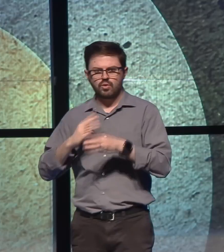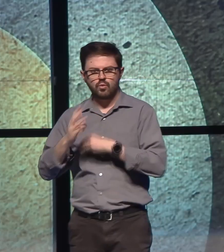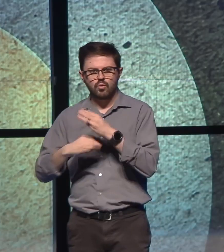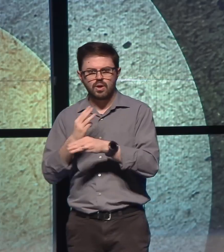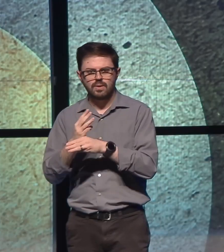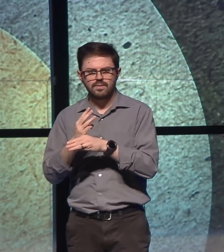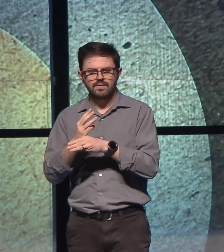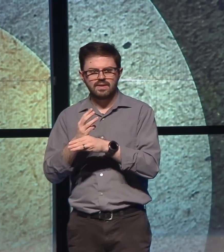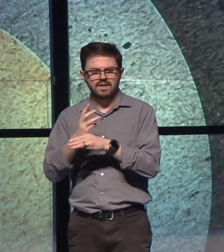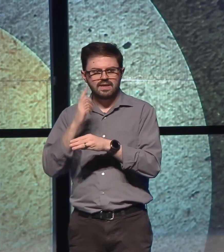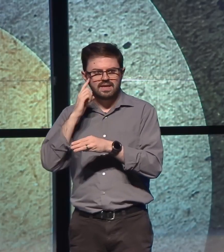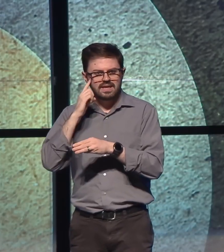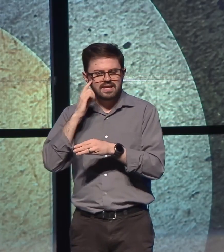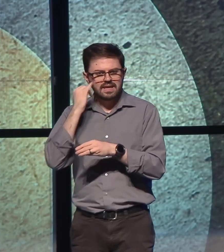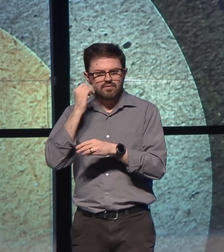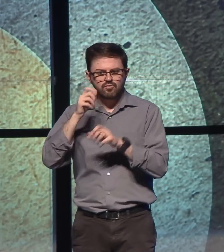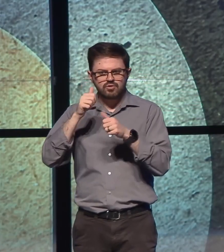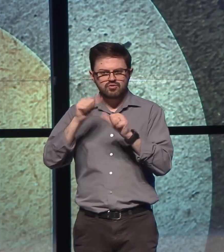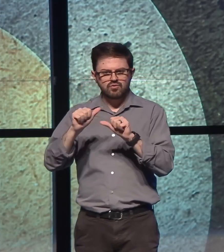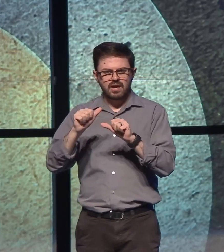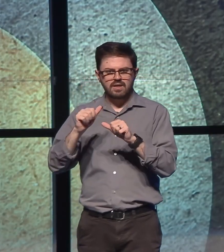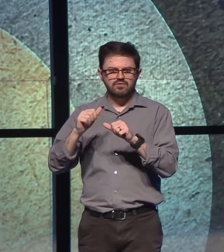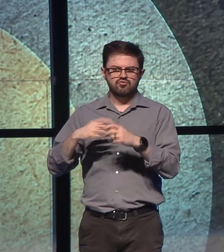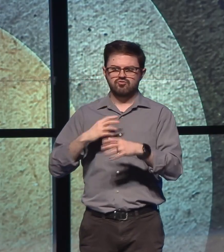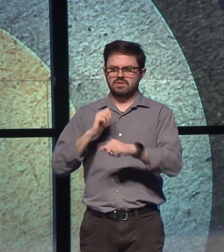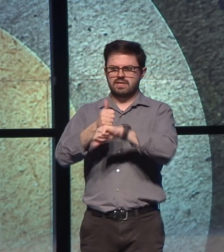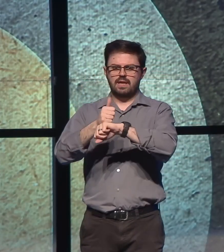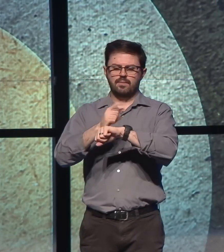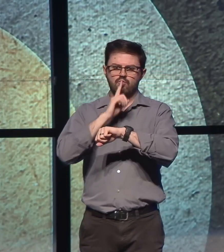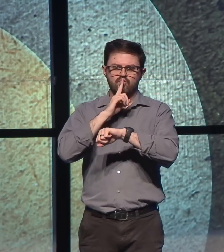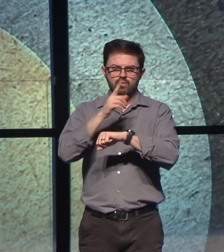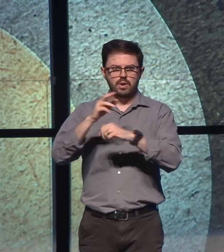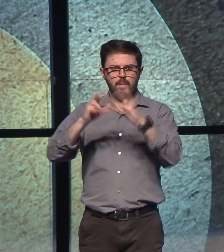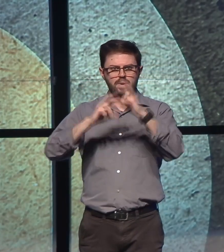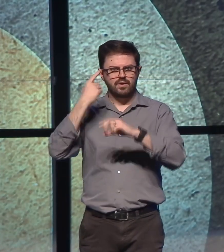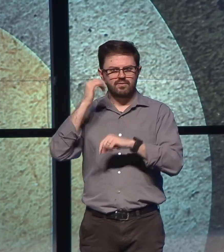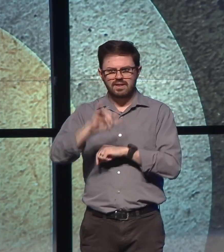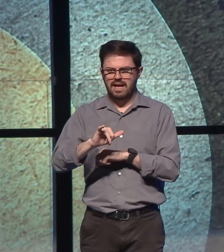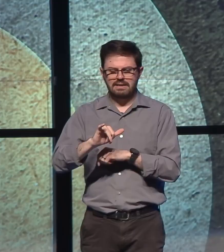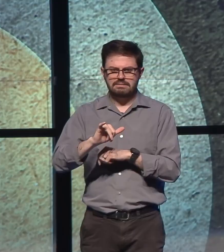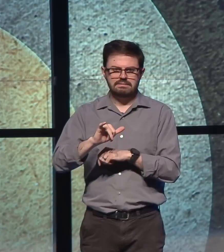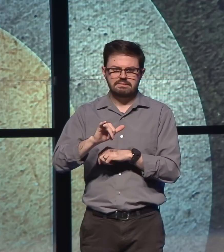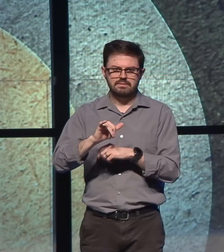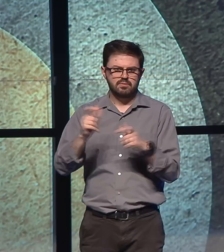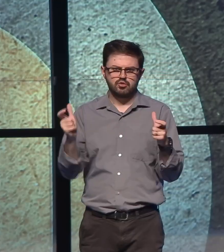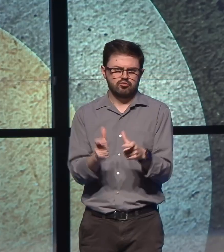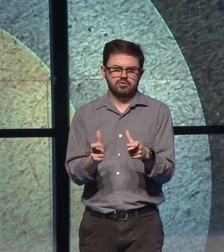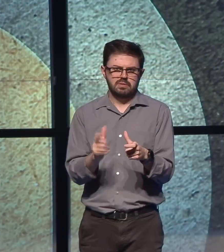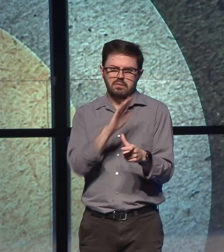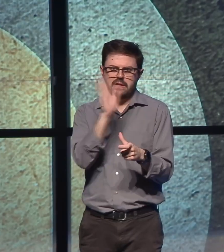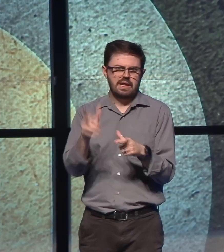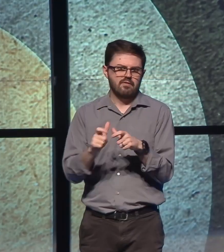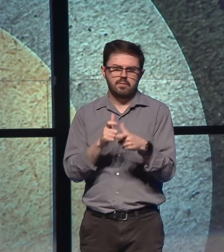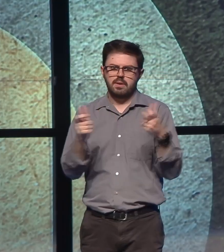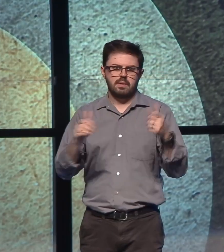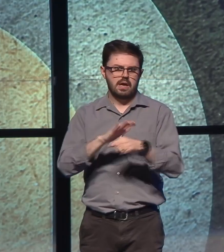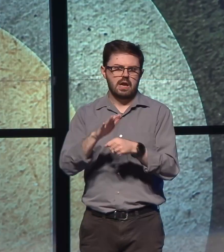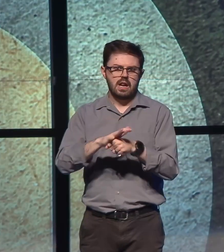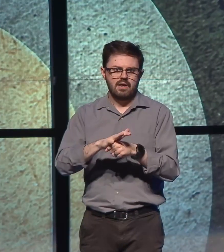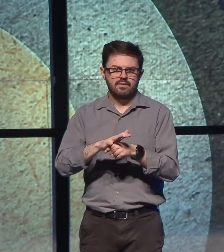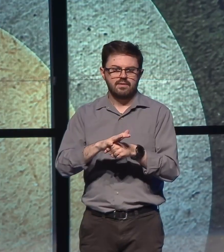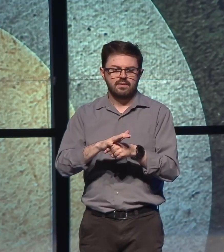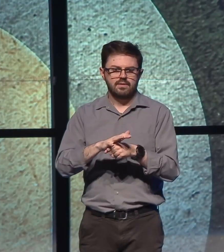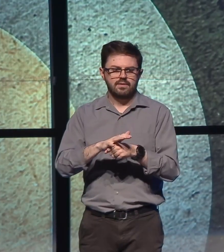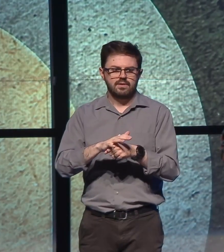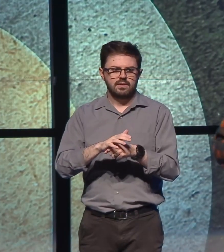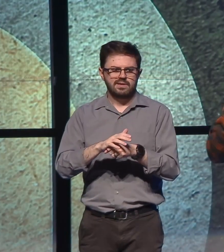seats. We wouldn't have enough seats. So as we get ready to have communion together today and pause and